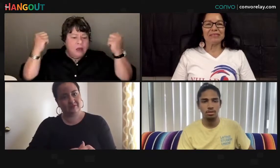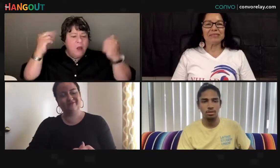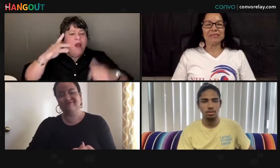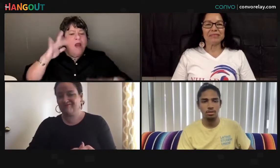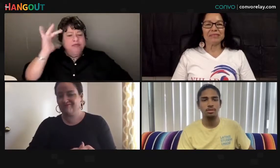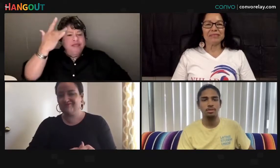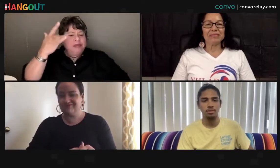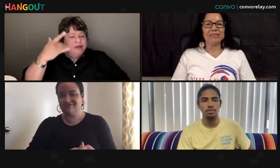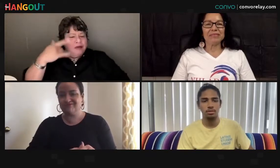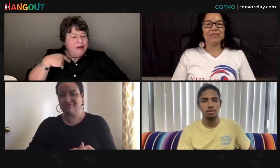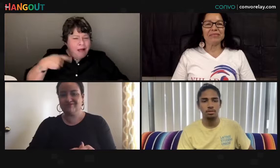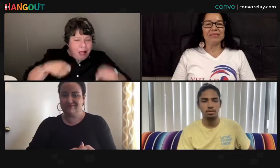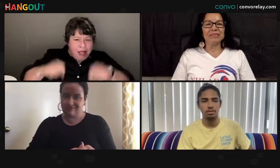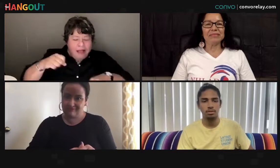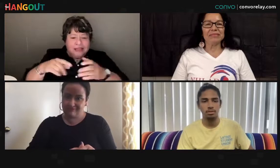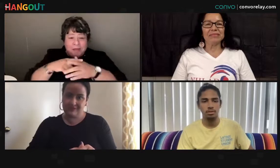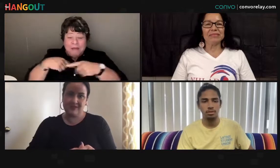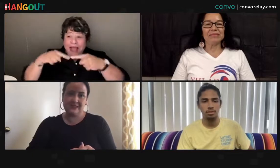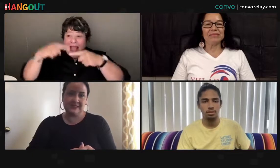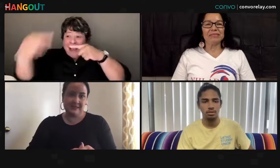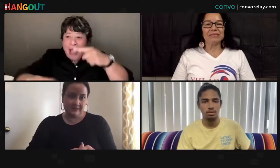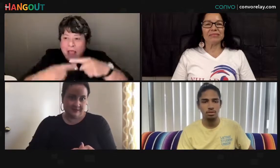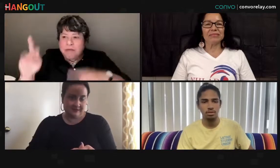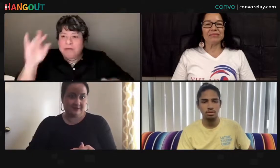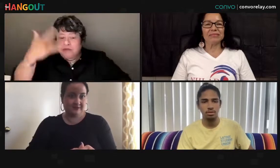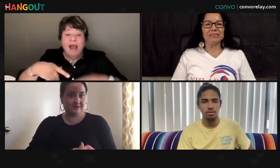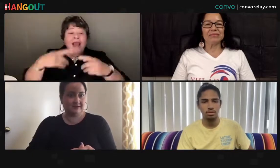people often forget for the rest of the year. And sometimes,